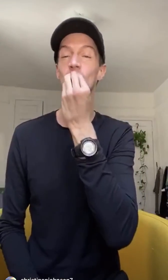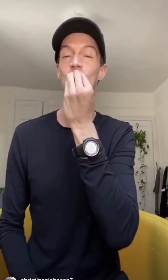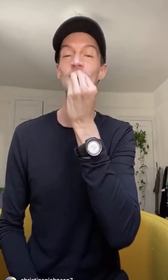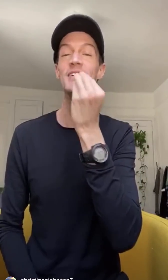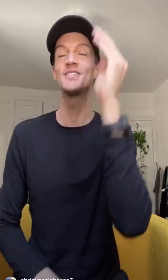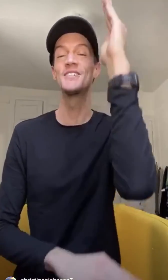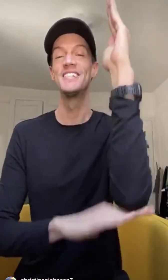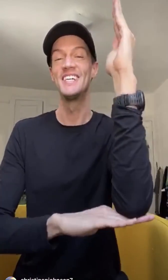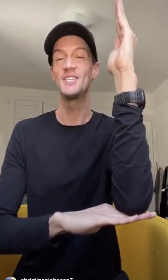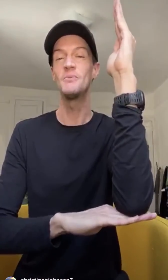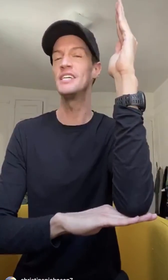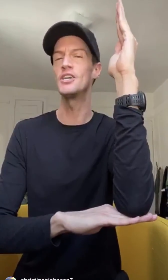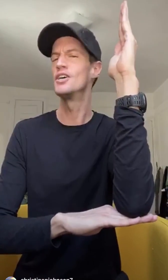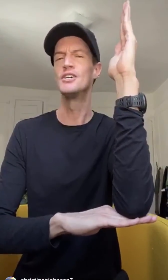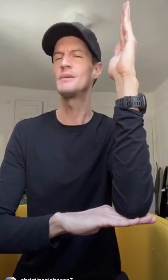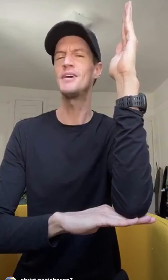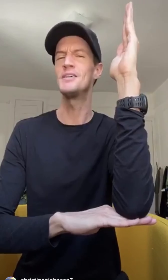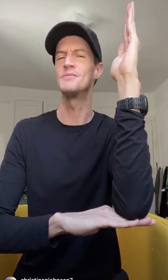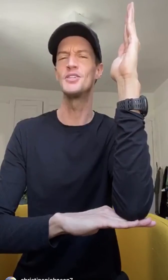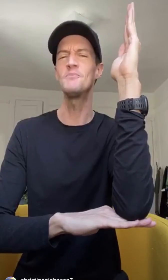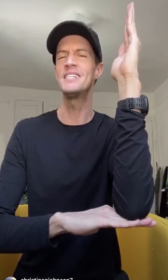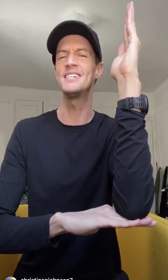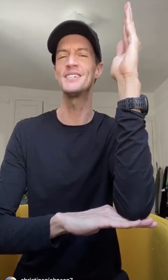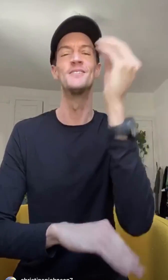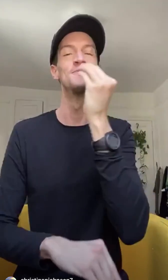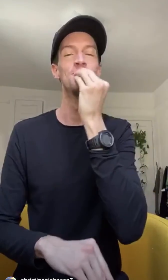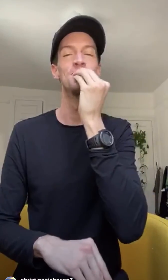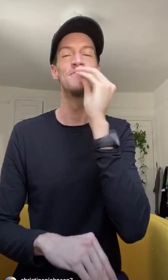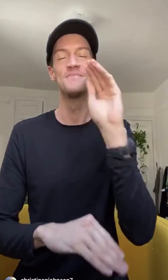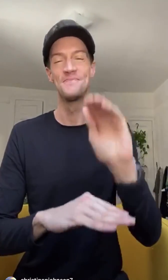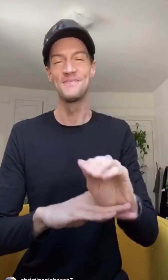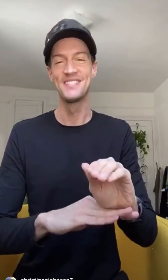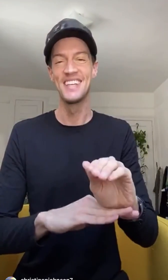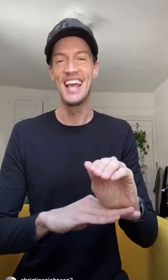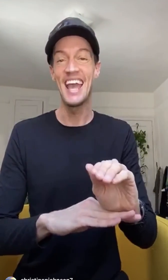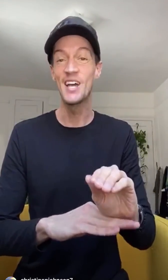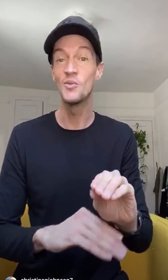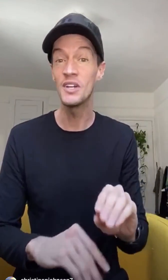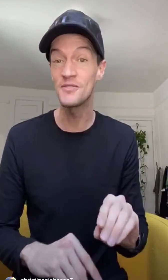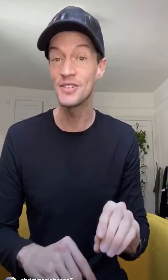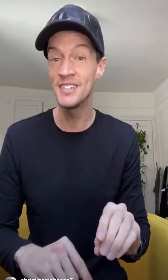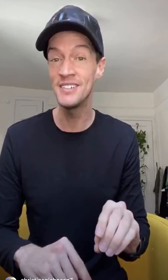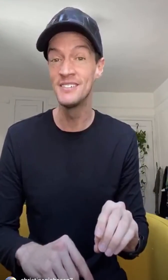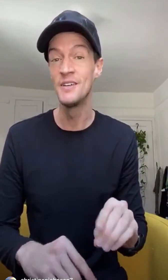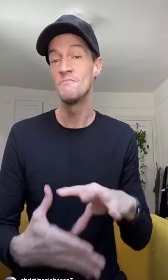pot. Yeah, boil, bake, cook. Show me cook. Show me breakfast.